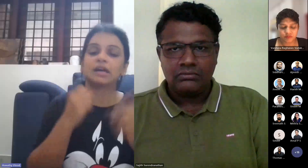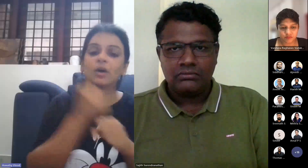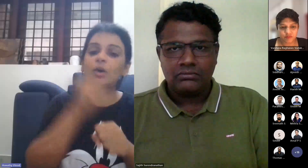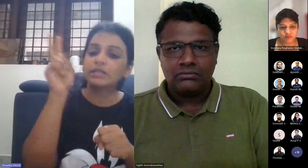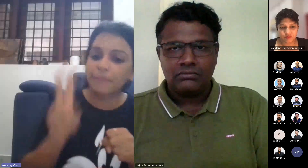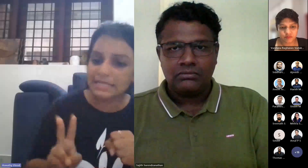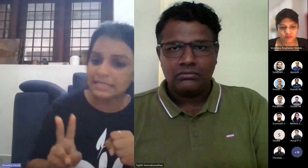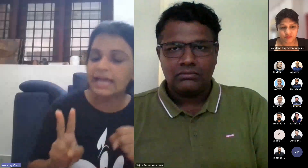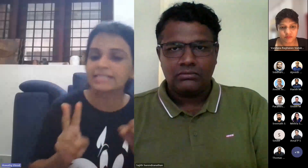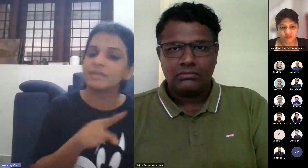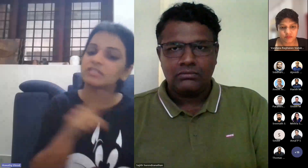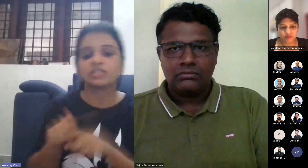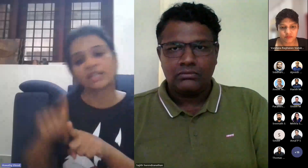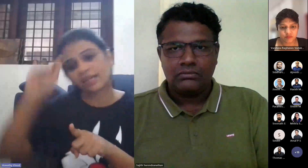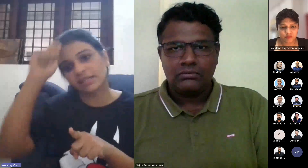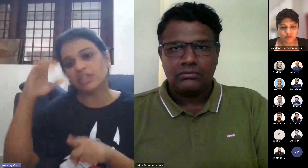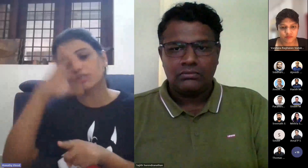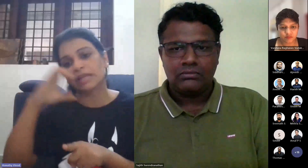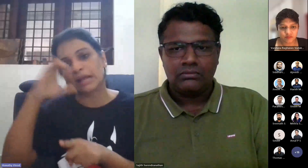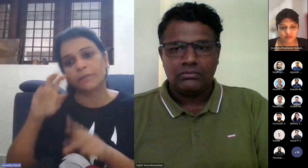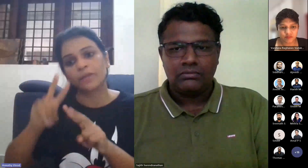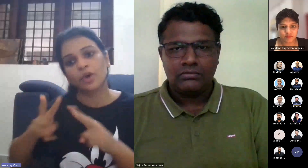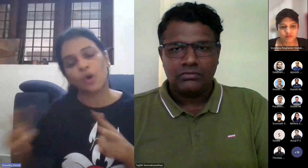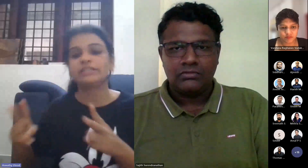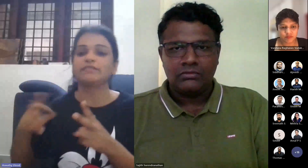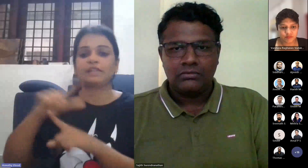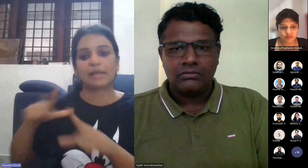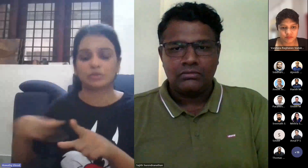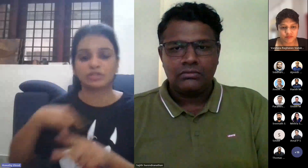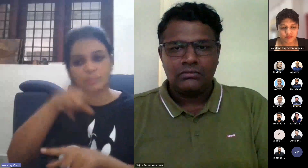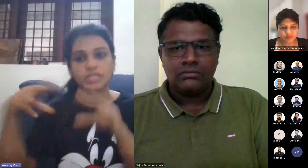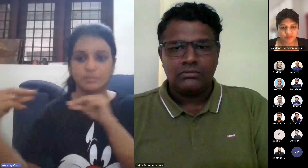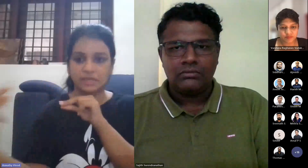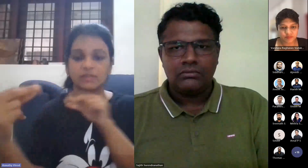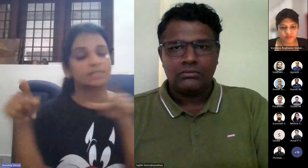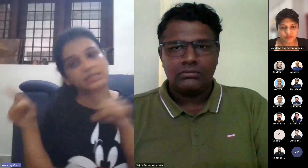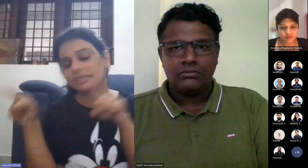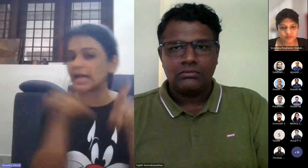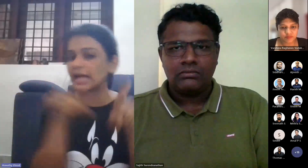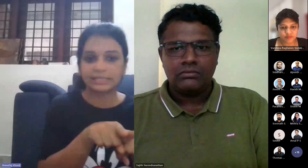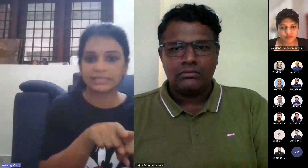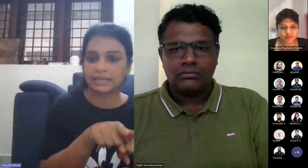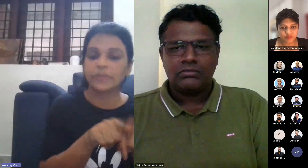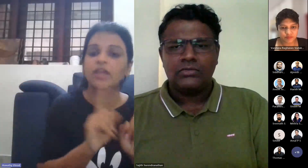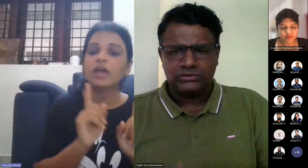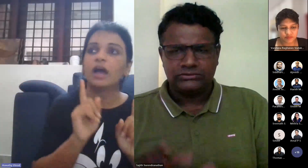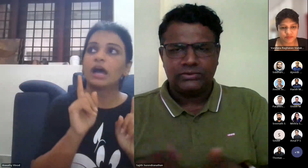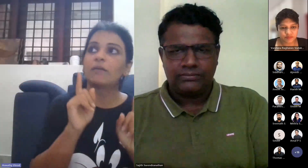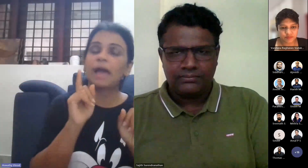has all grammatical aspects, just like English, Malayalam, all the different languages that we speak. It's exactly the